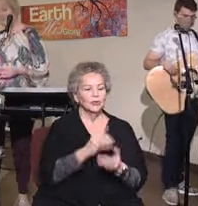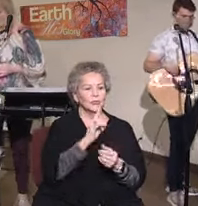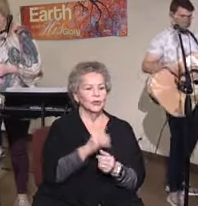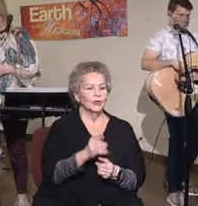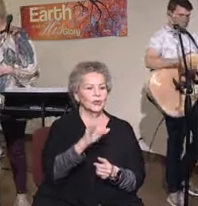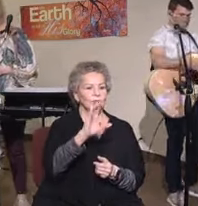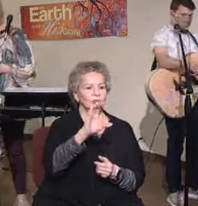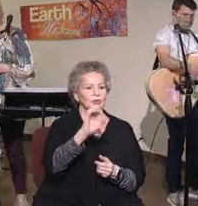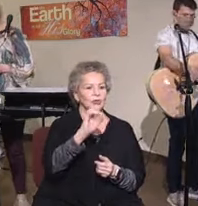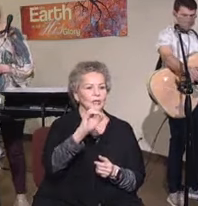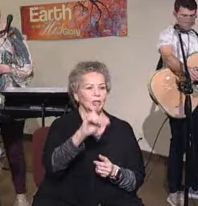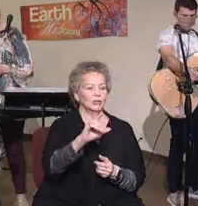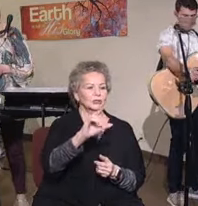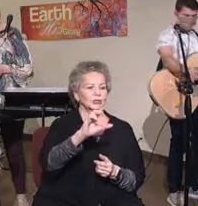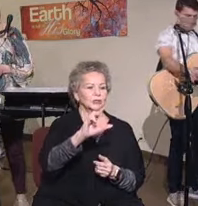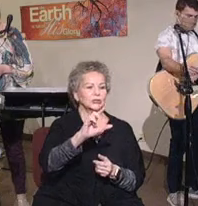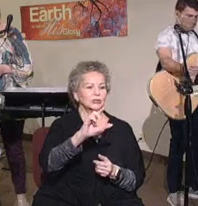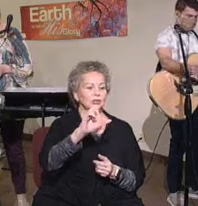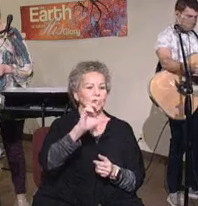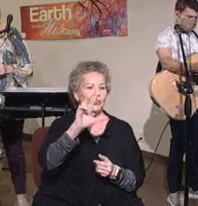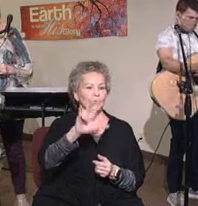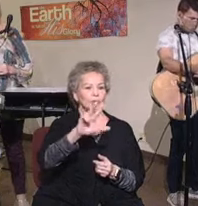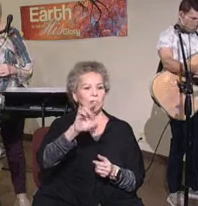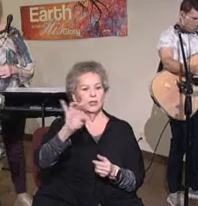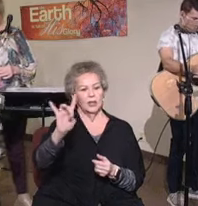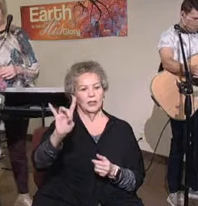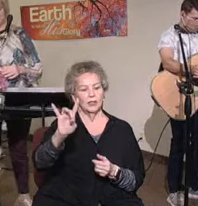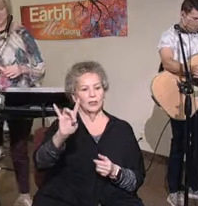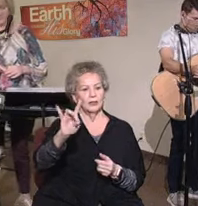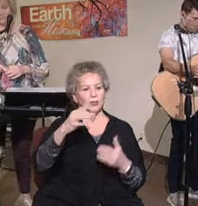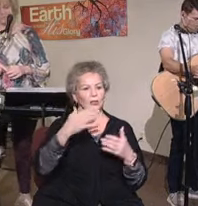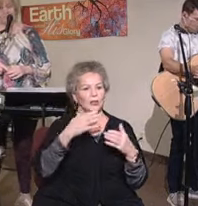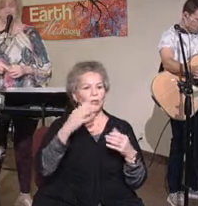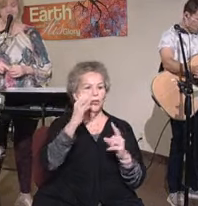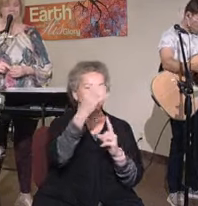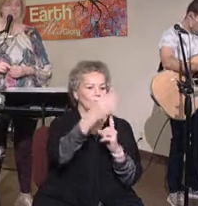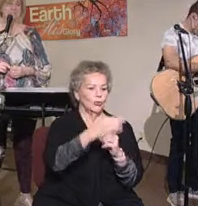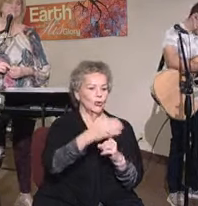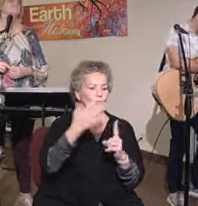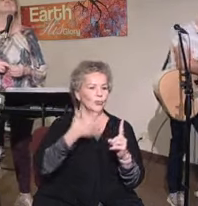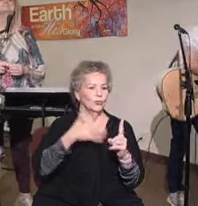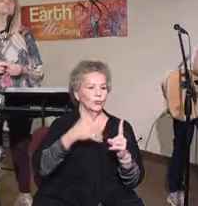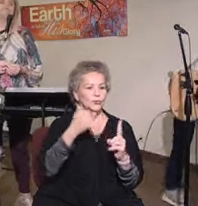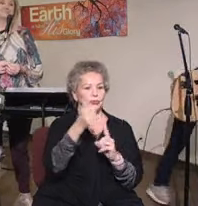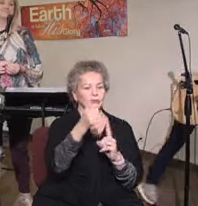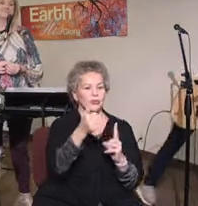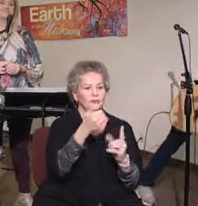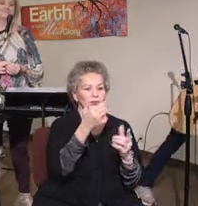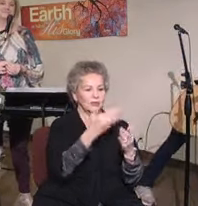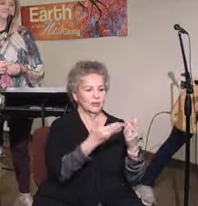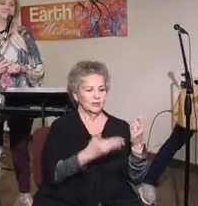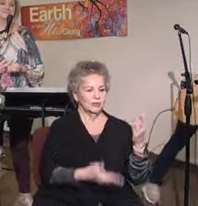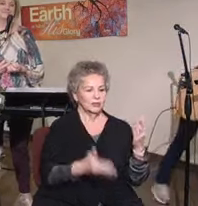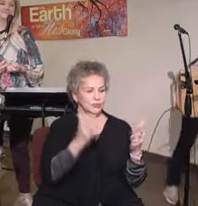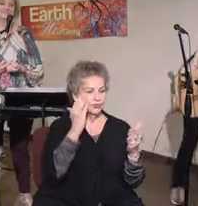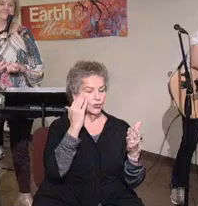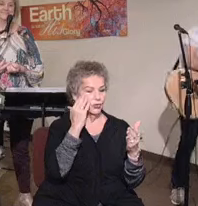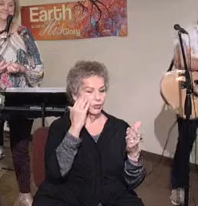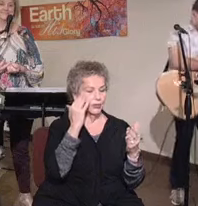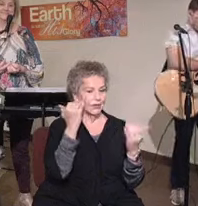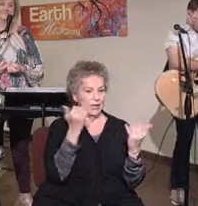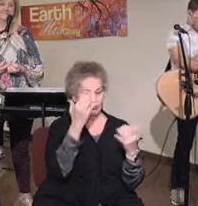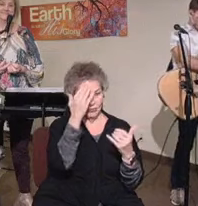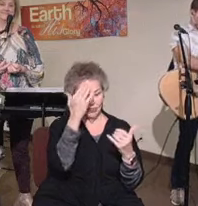3:8. Clothe yourself with these things. Do you remember them? You know them by memory, right?